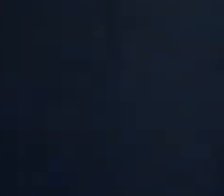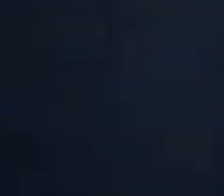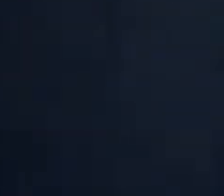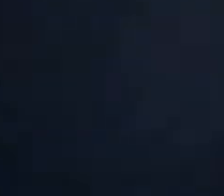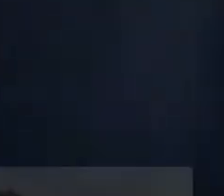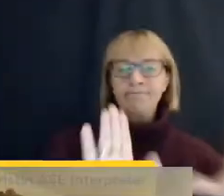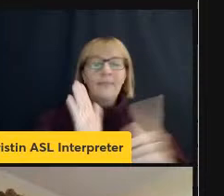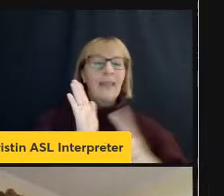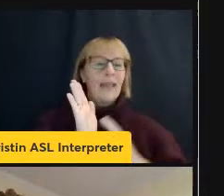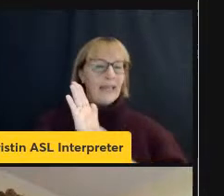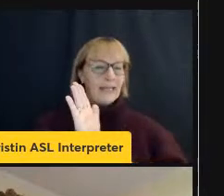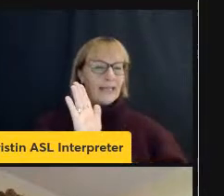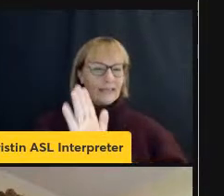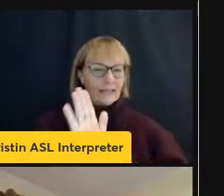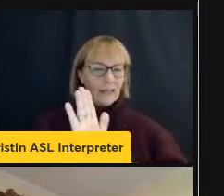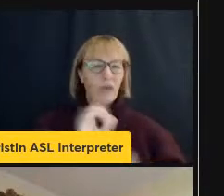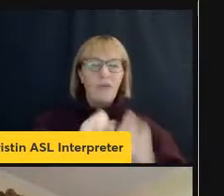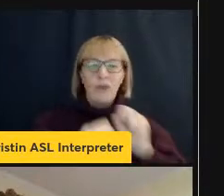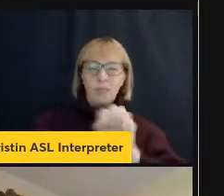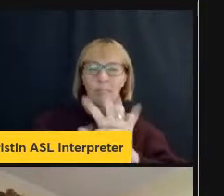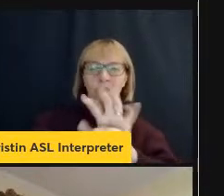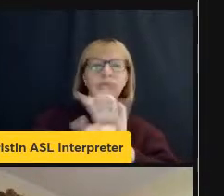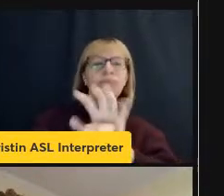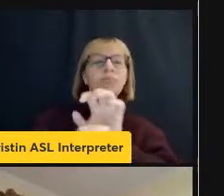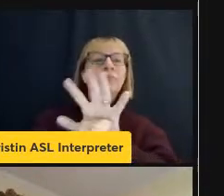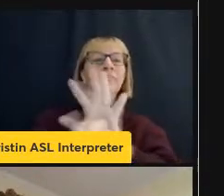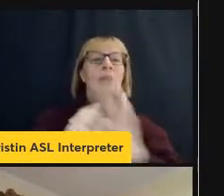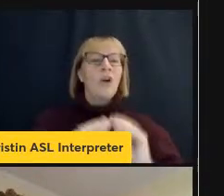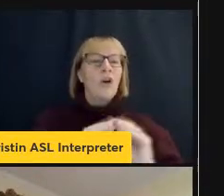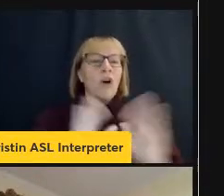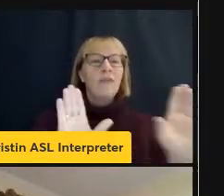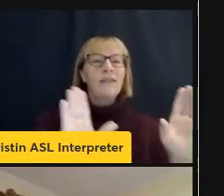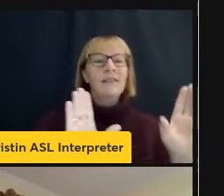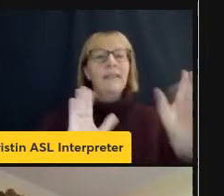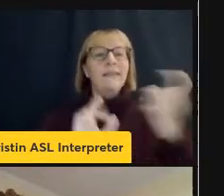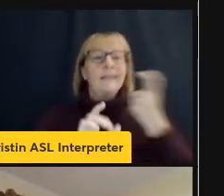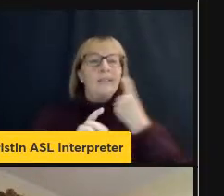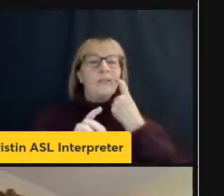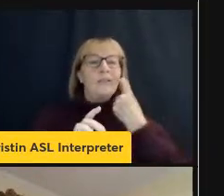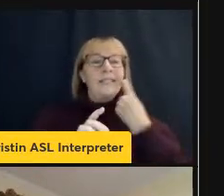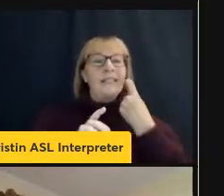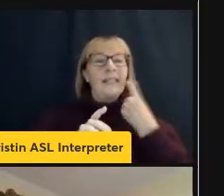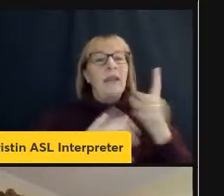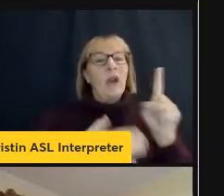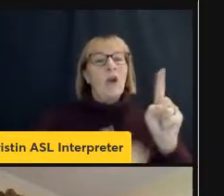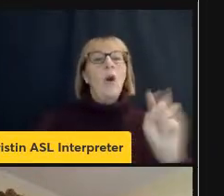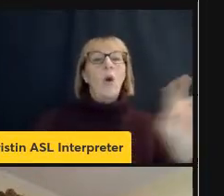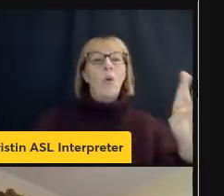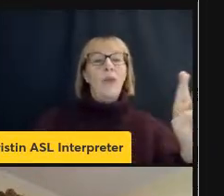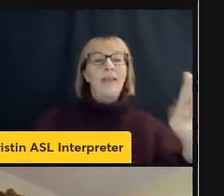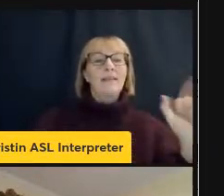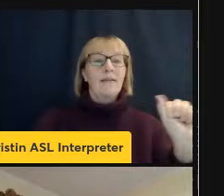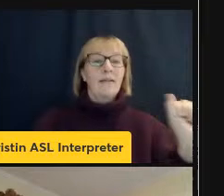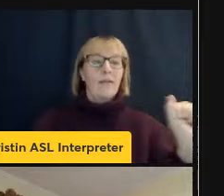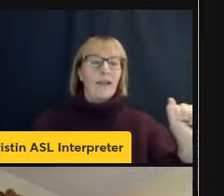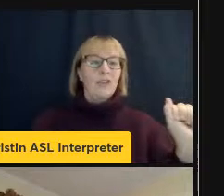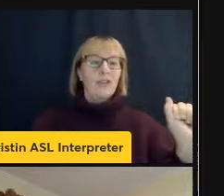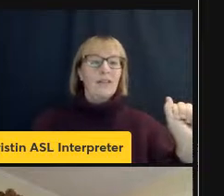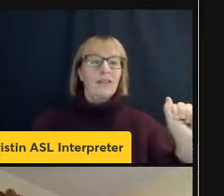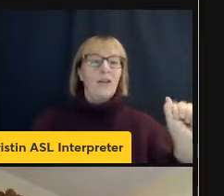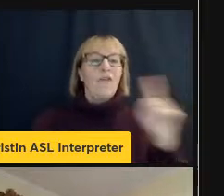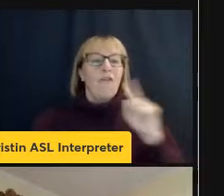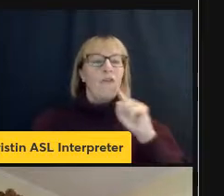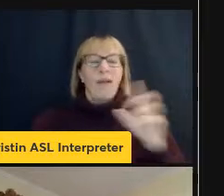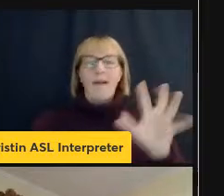young faculty activism is, of course, the movement to abolish race correction of estimated